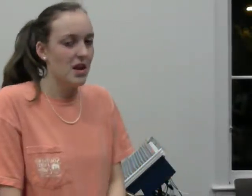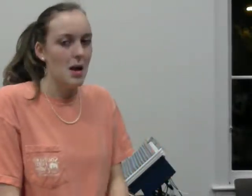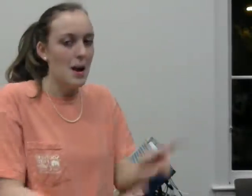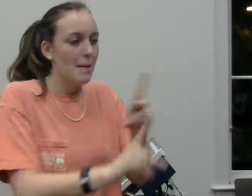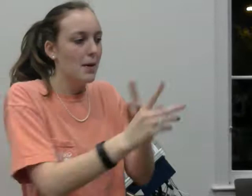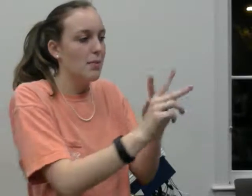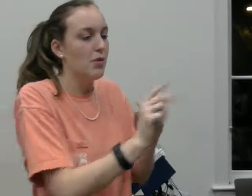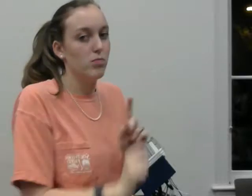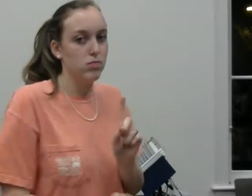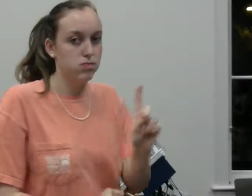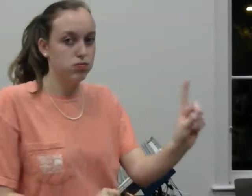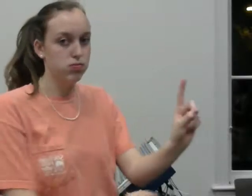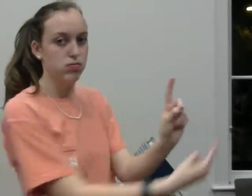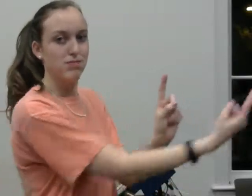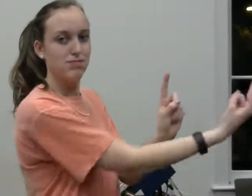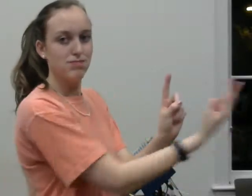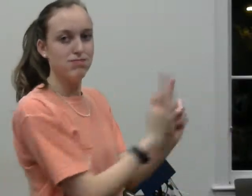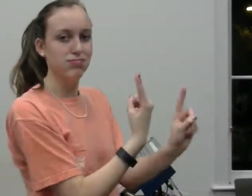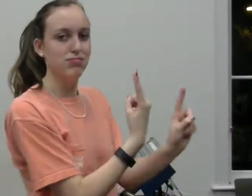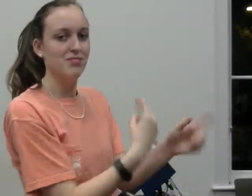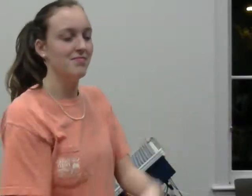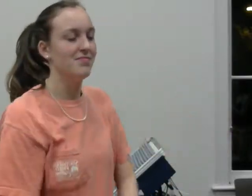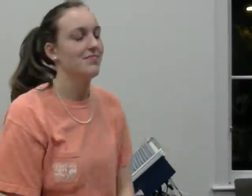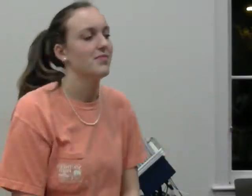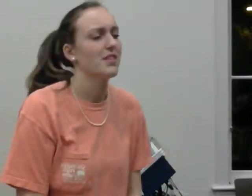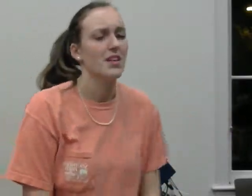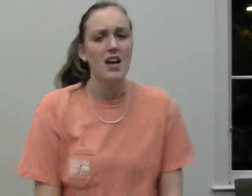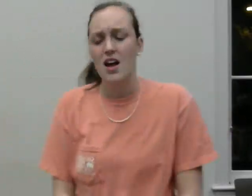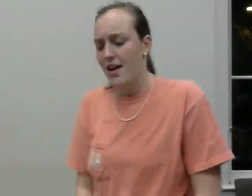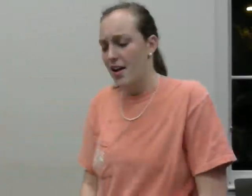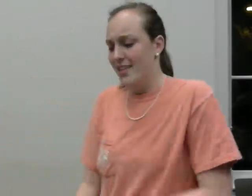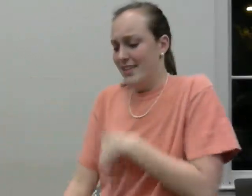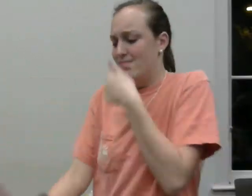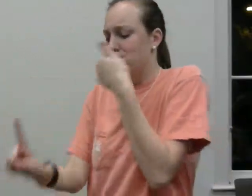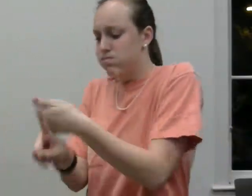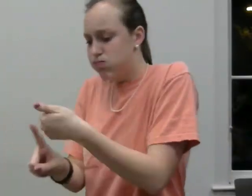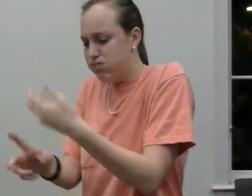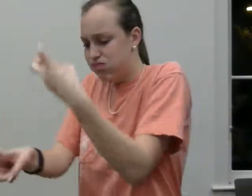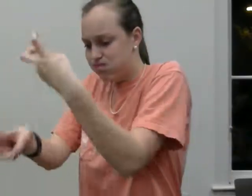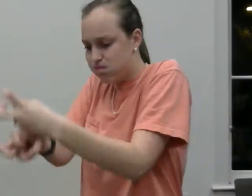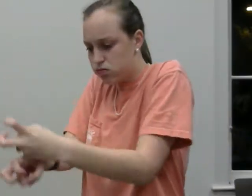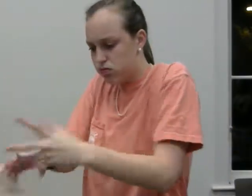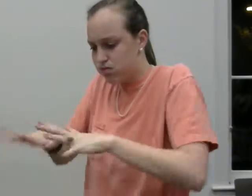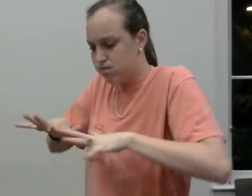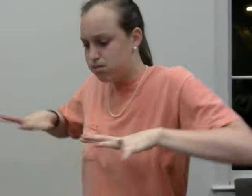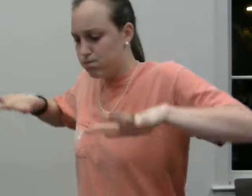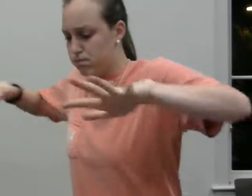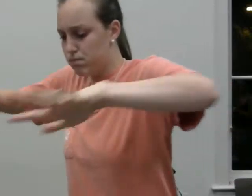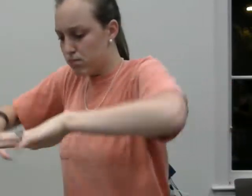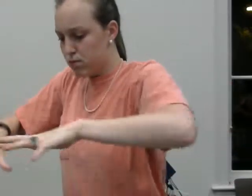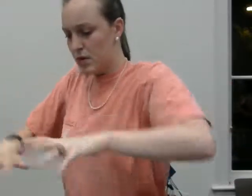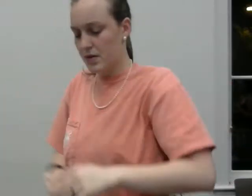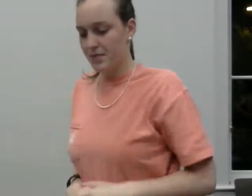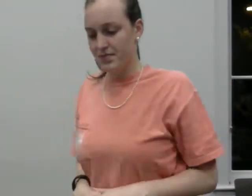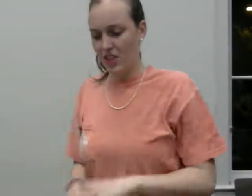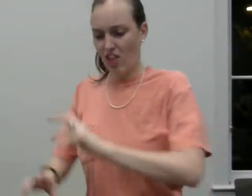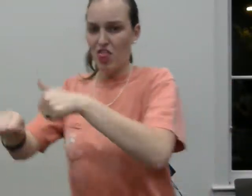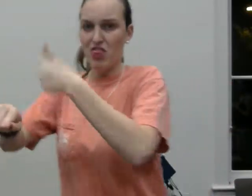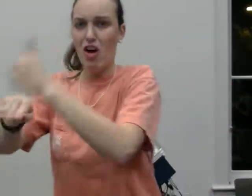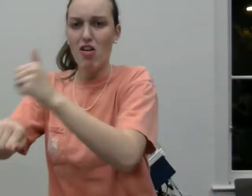down hard on the citizens of Boston and the surrounding colonies. We start to see the colonies uniting after this.